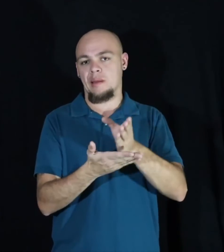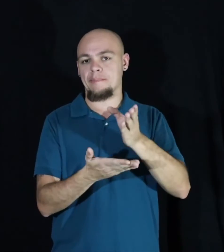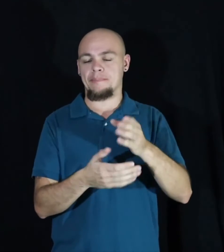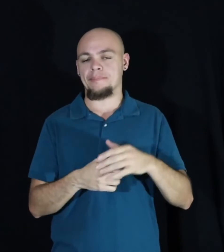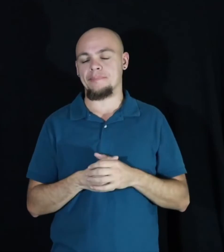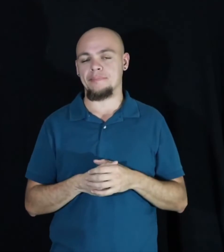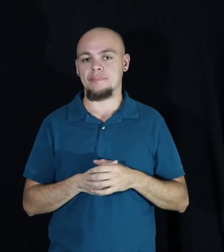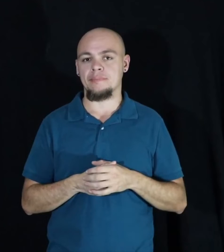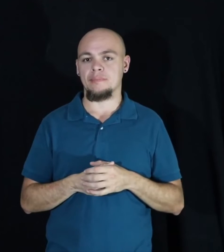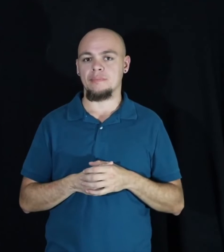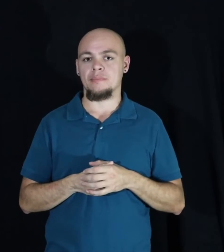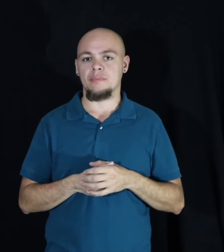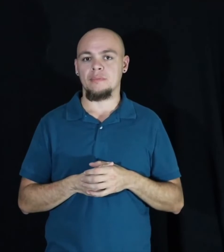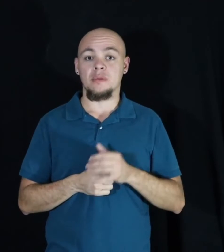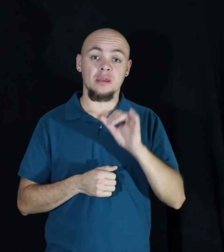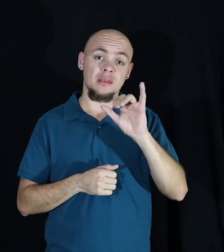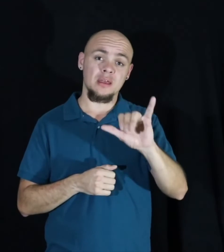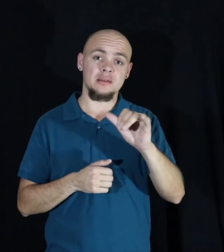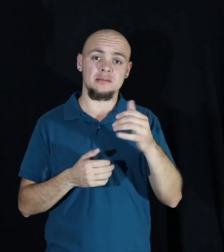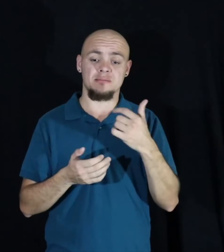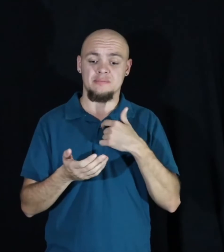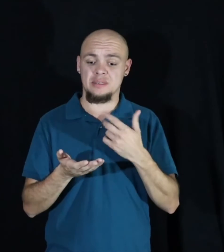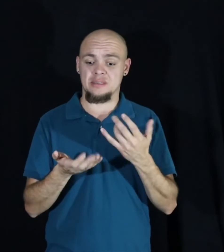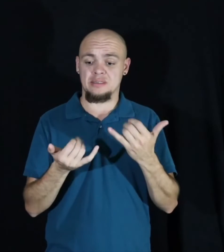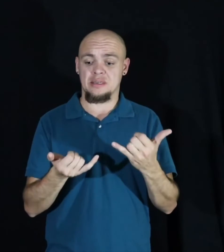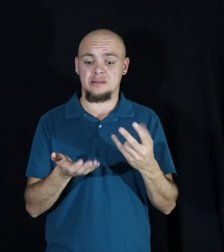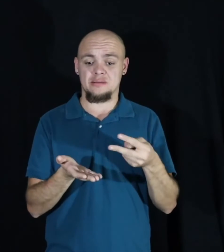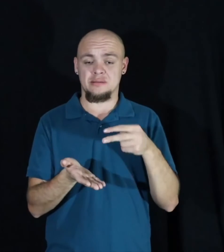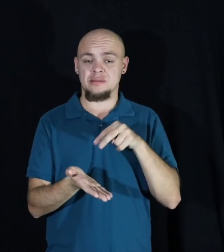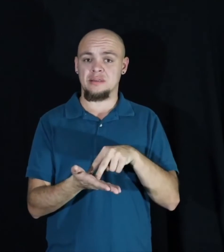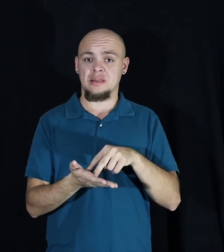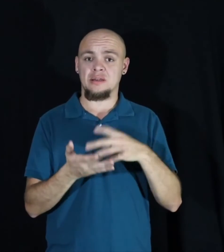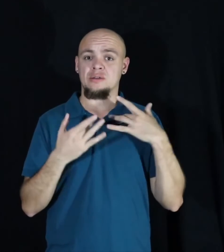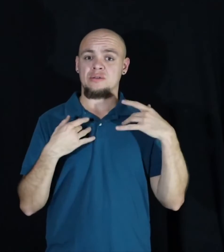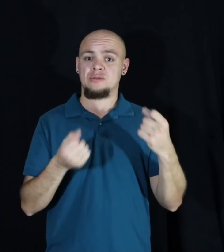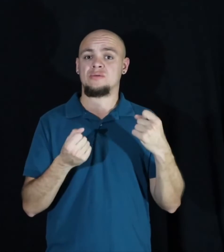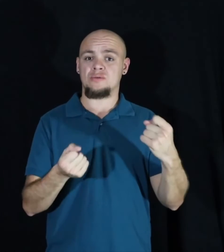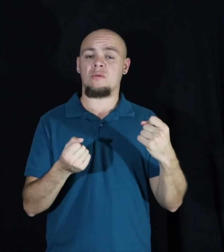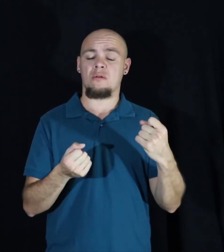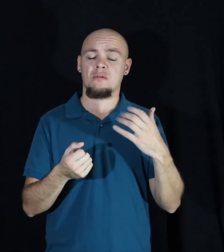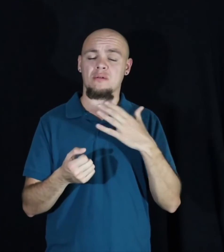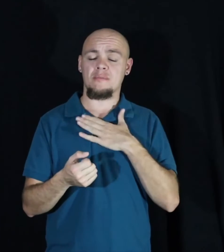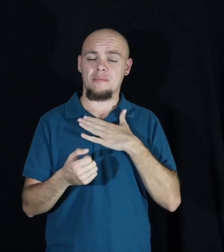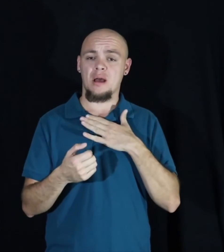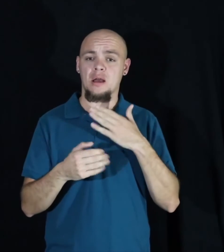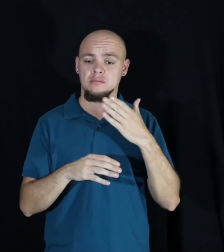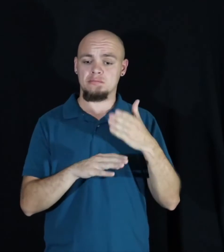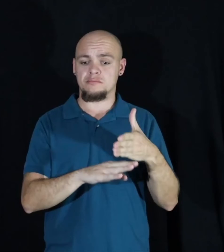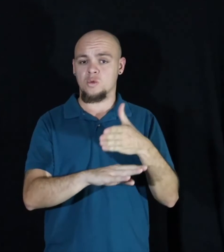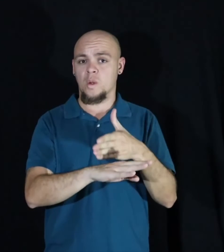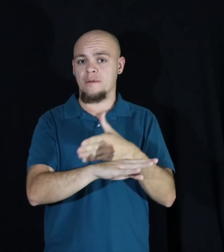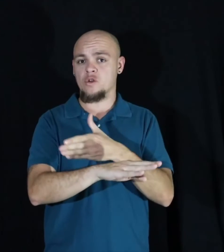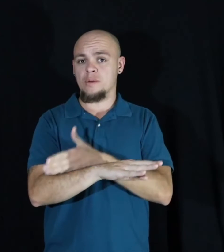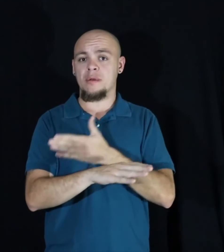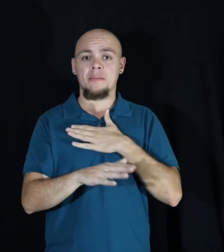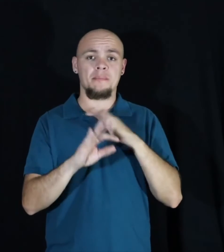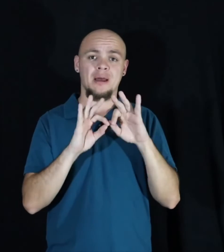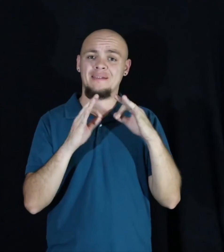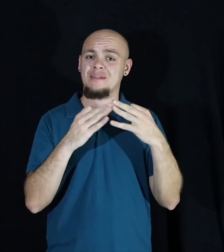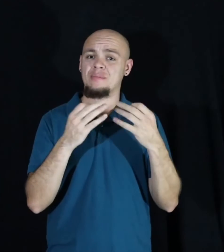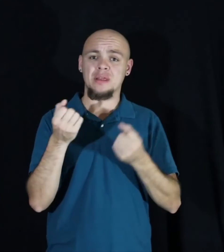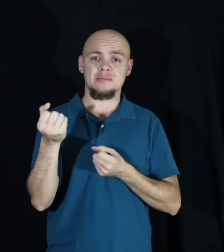and that's how I'm able to be standing here today, so strong in my recovery. My family has been so